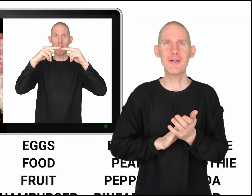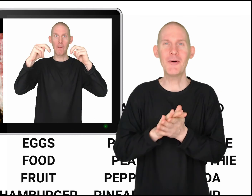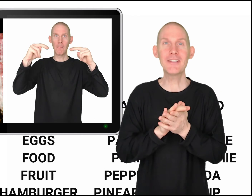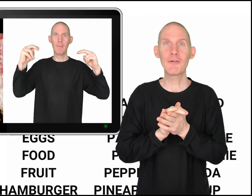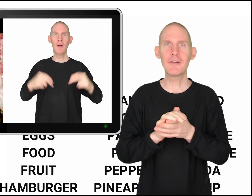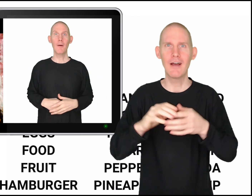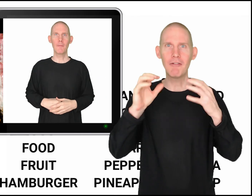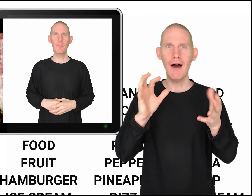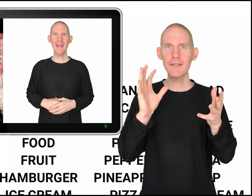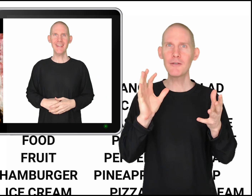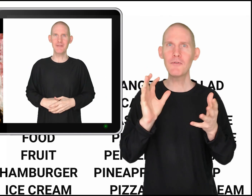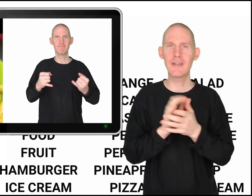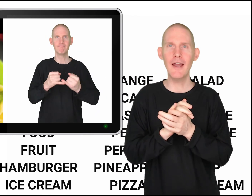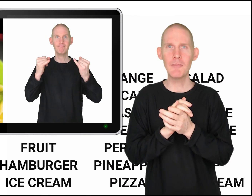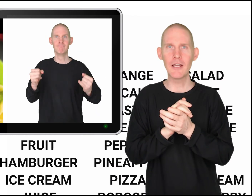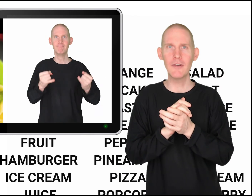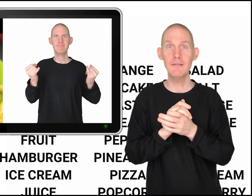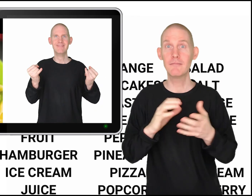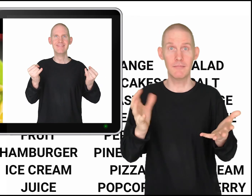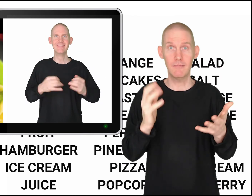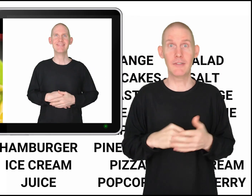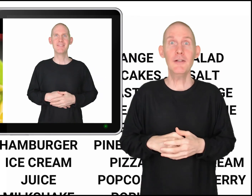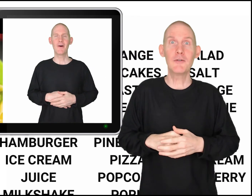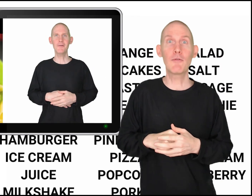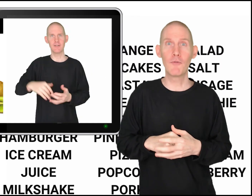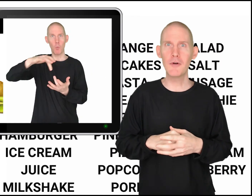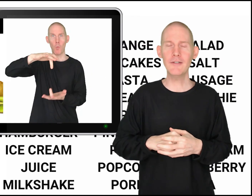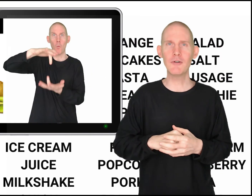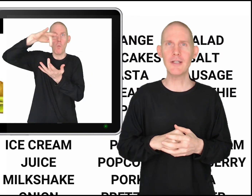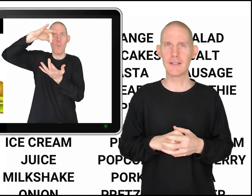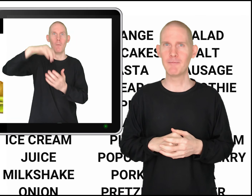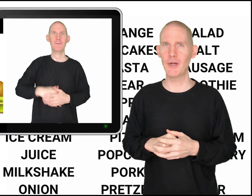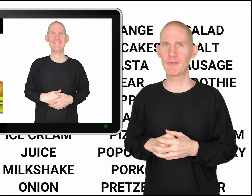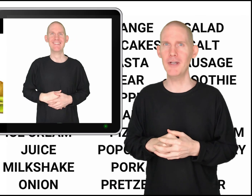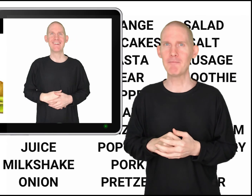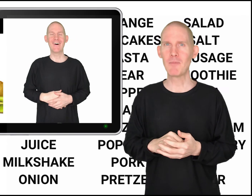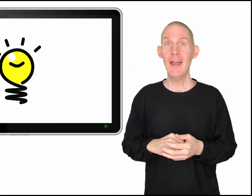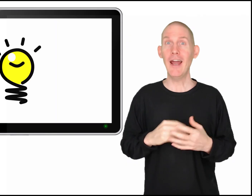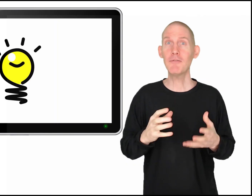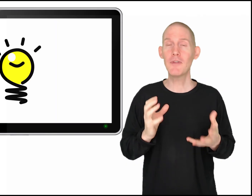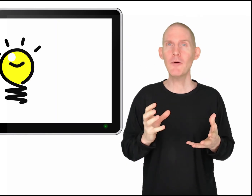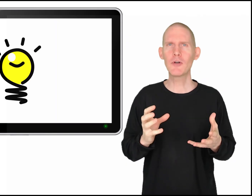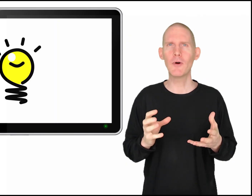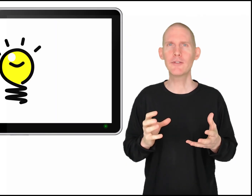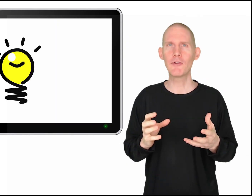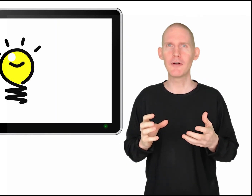We're going to learn lots of vocabulary dealing with food and drink. That's right. After that, we're going to